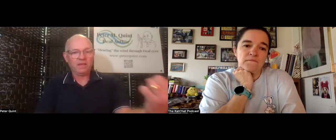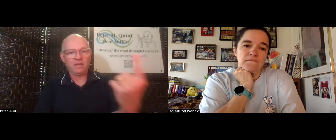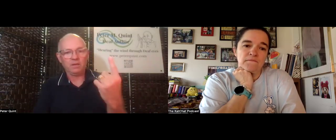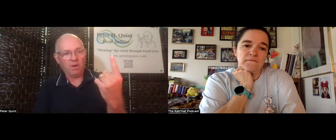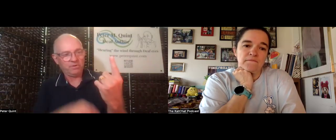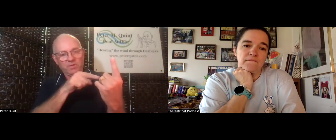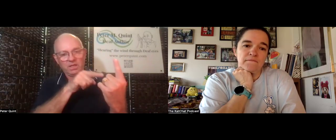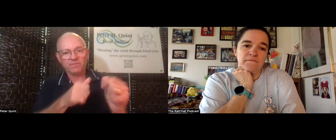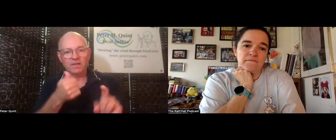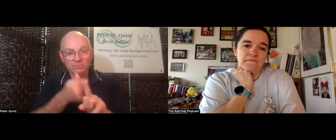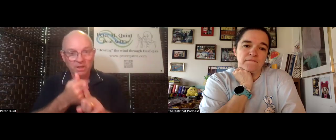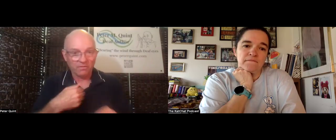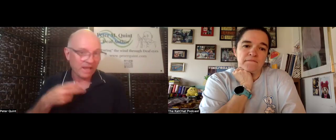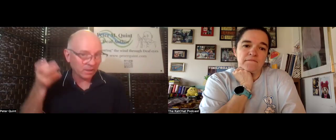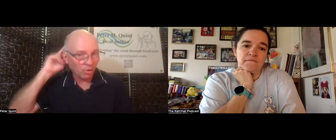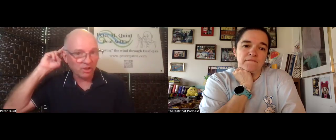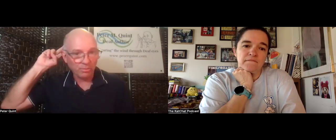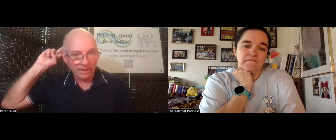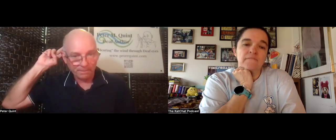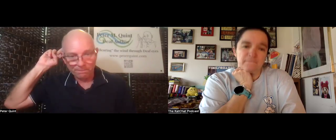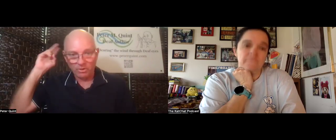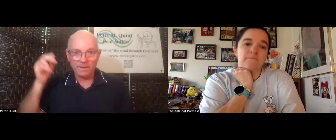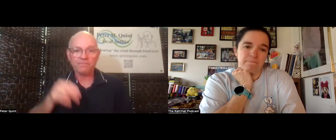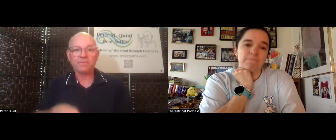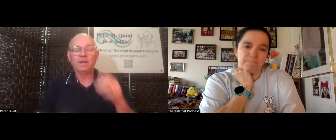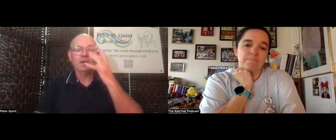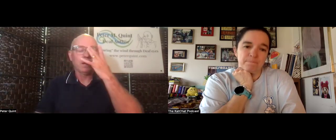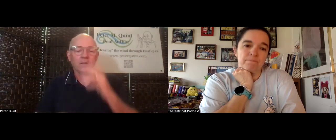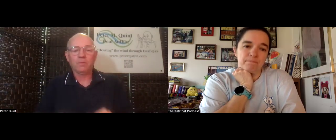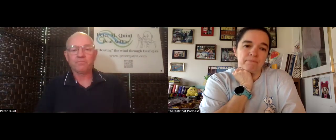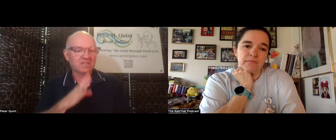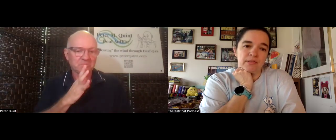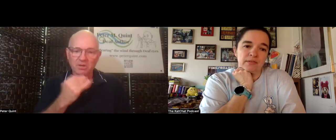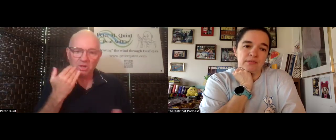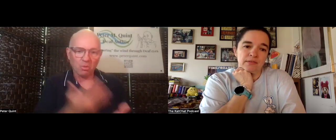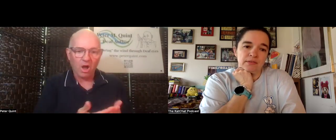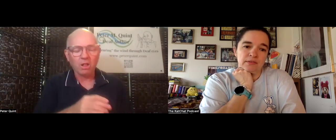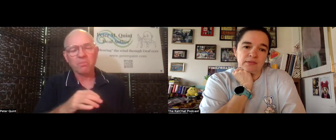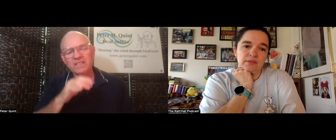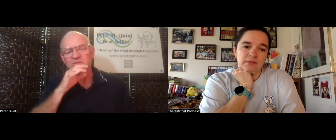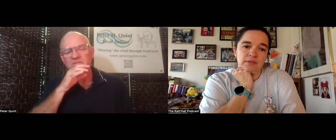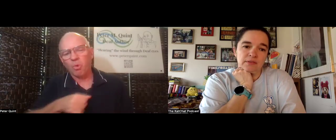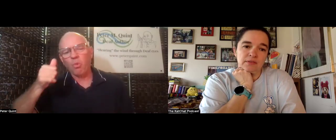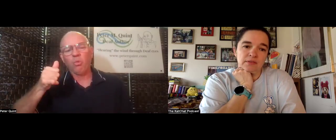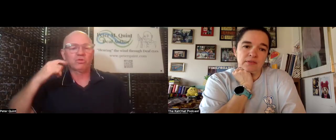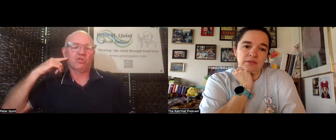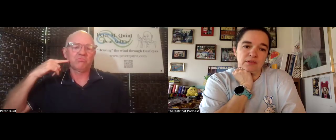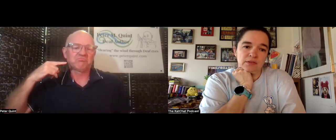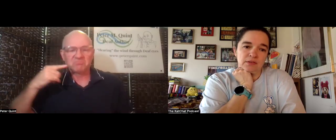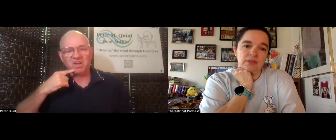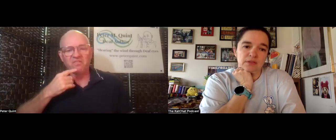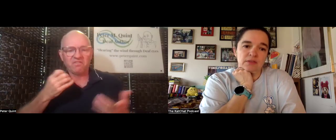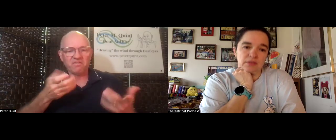that came up to me himself. He had a cochlear implant. Okay, really well, but he was